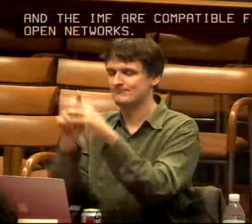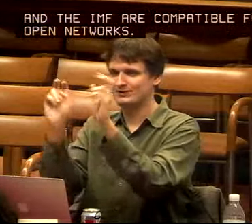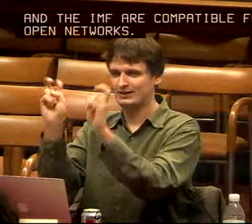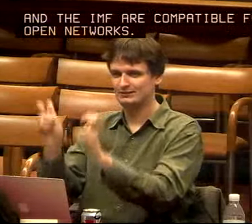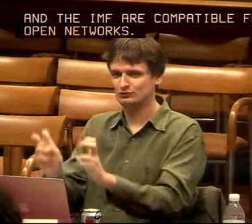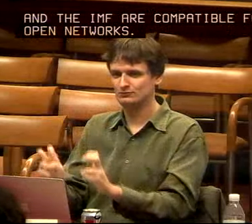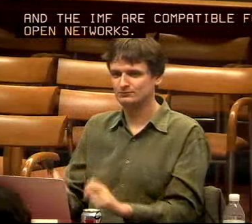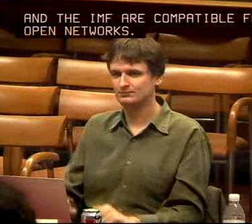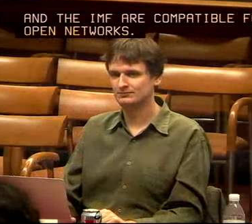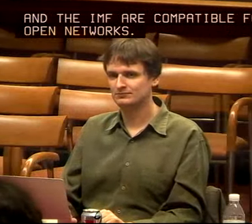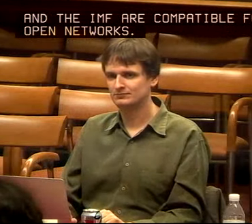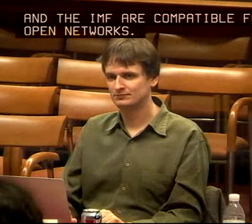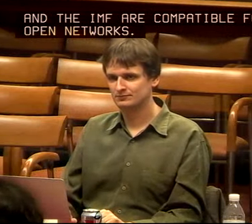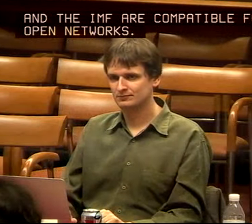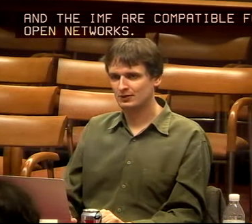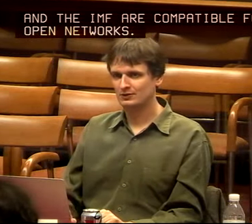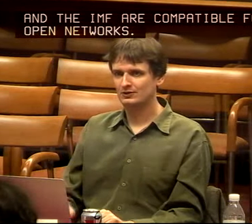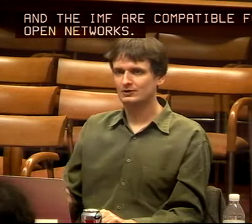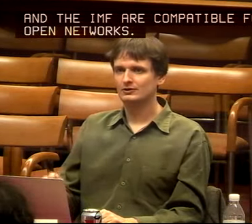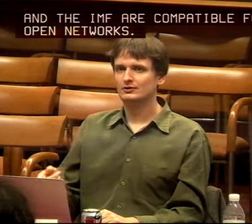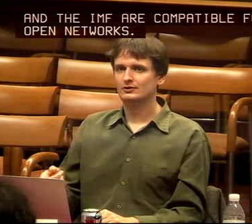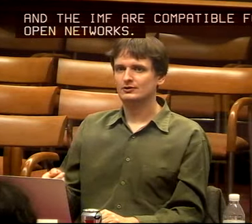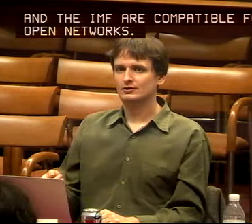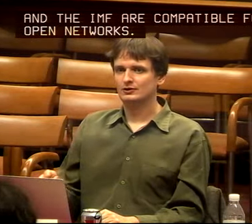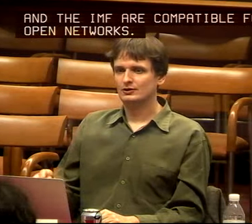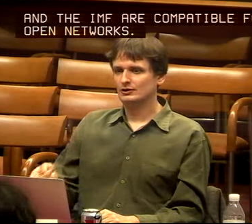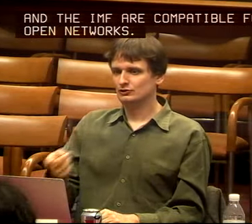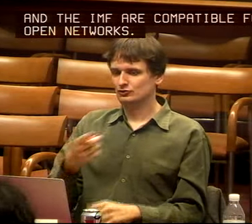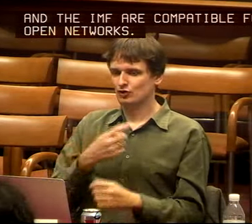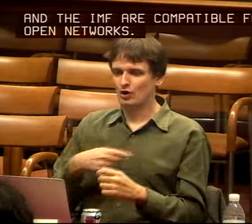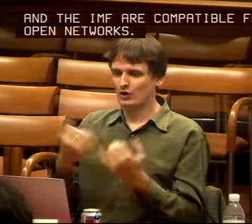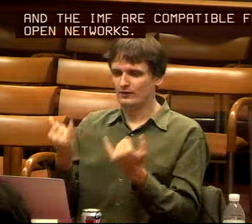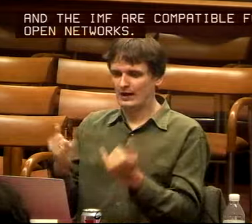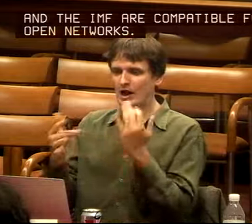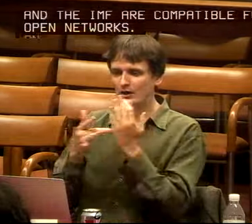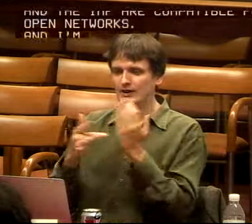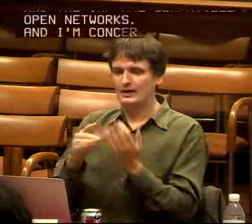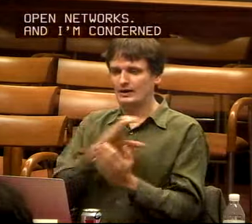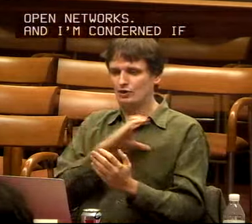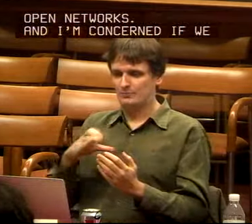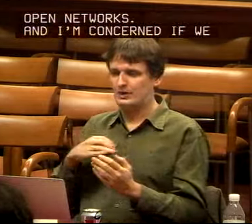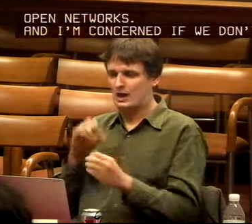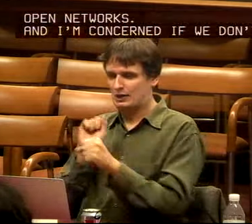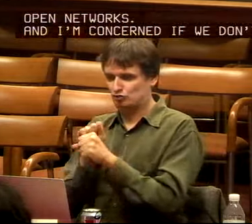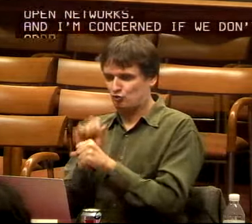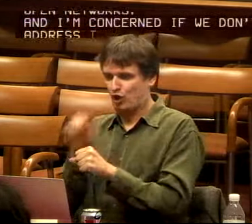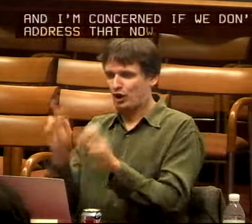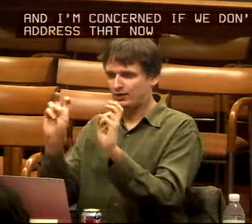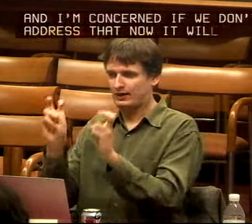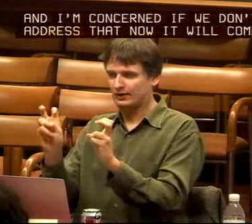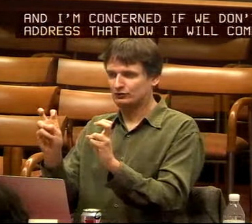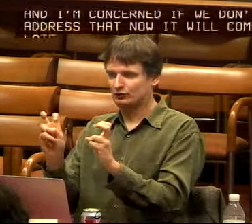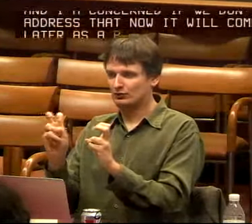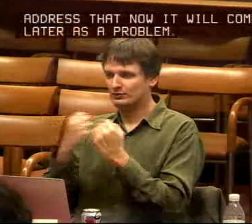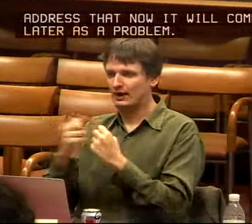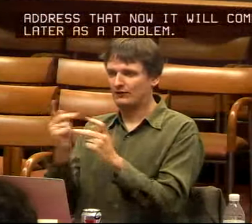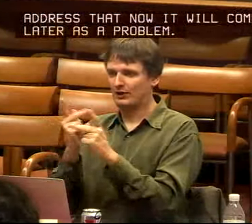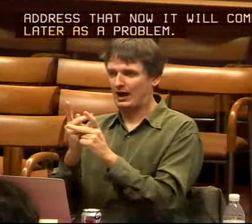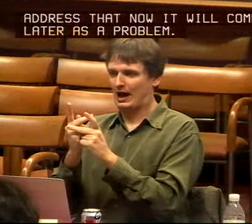And I'm concerned that if we don't address that now, it's going to come up later as a problem. And the technical committee is working on that